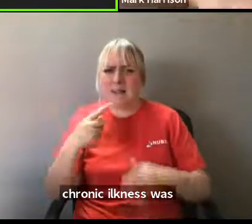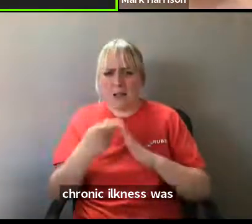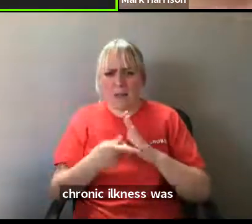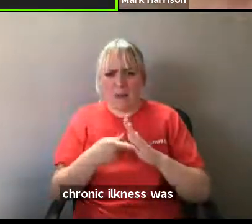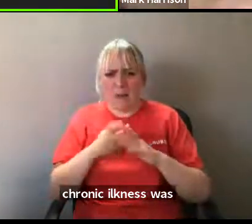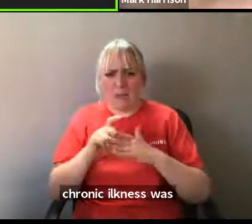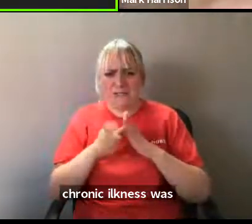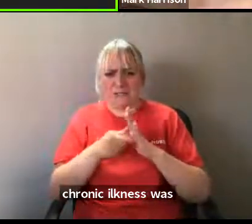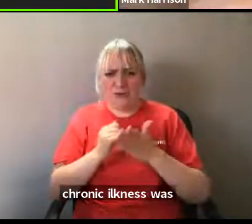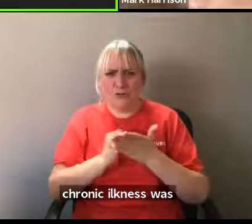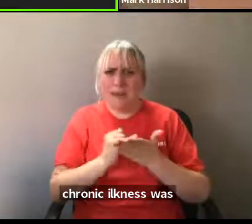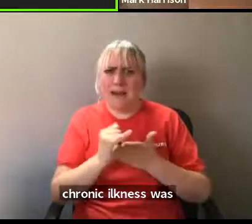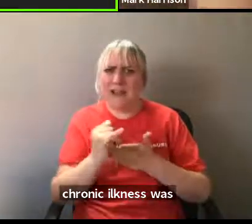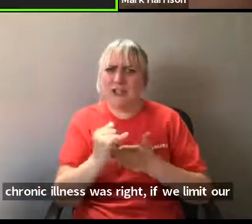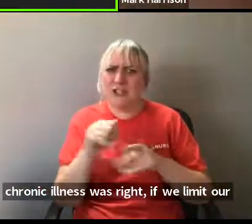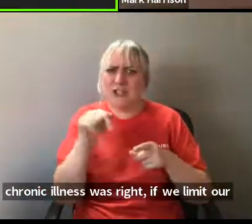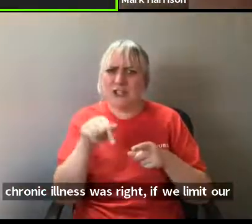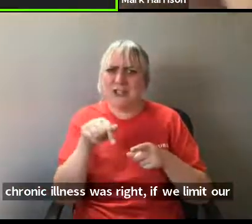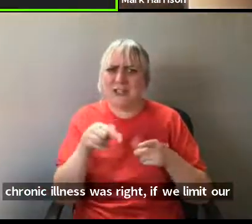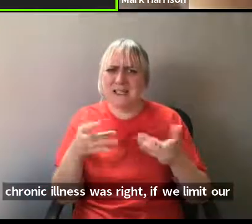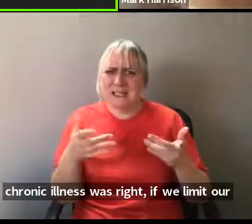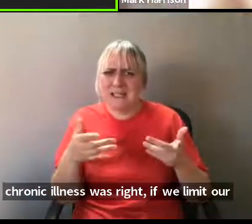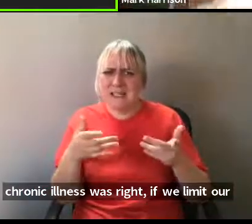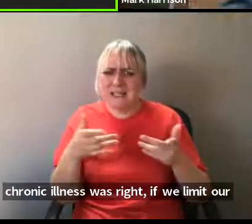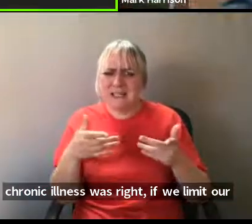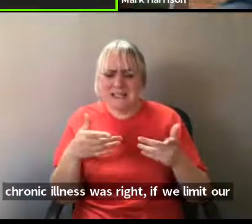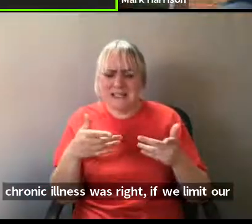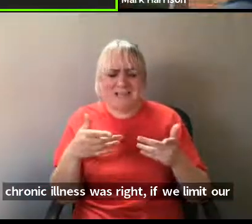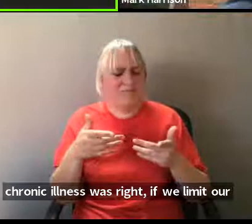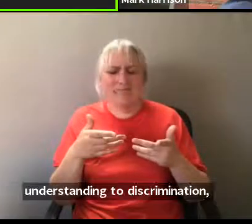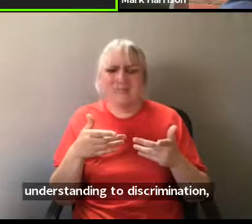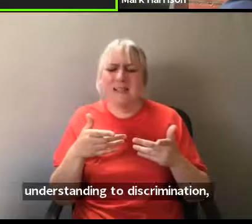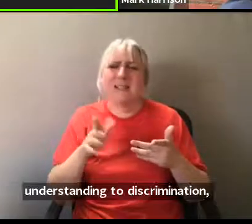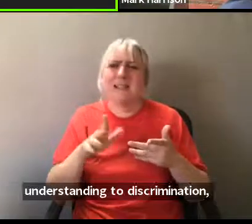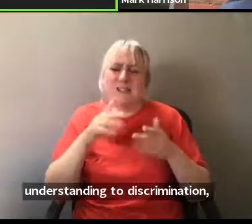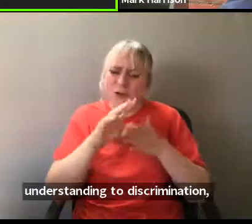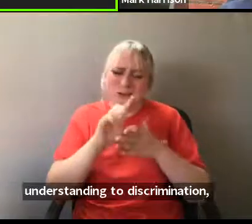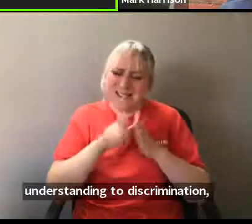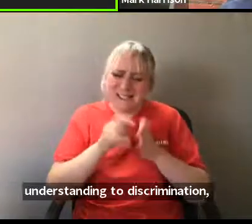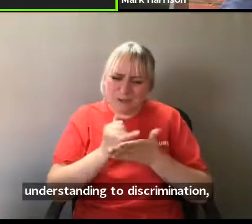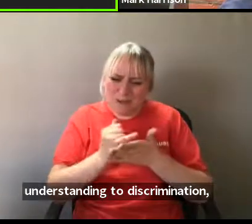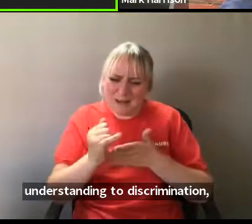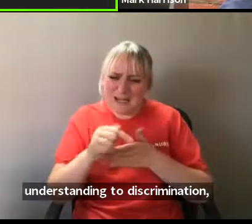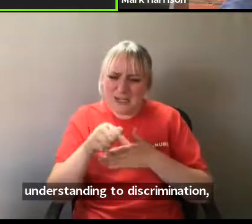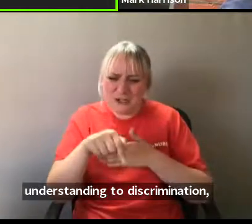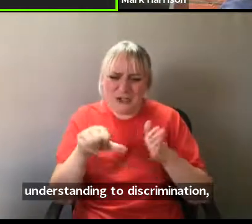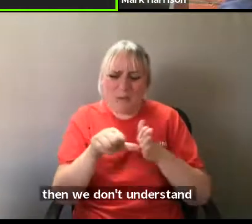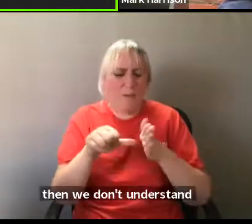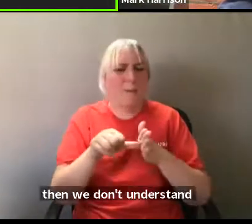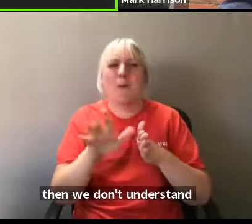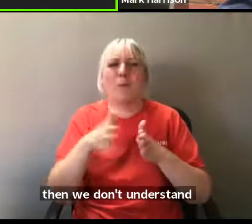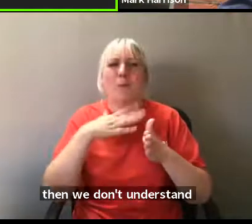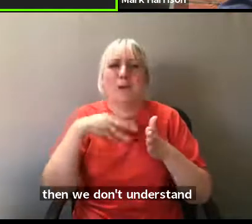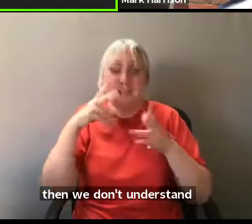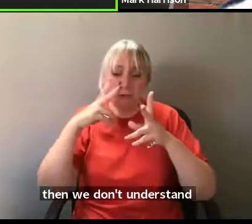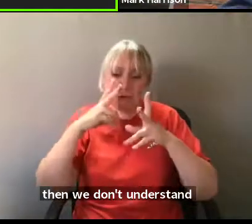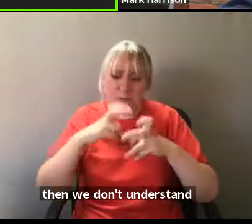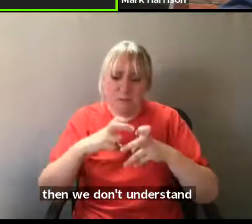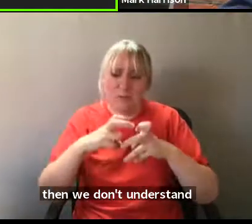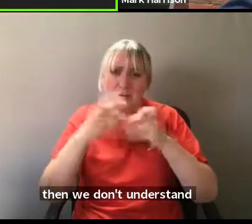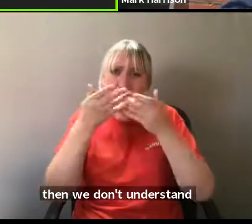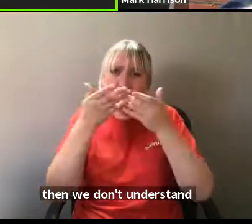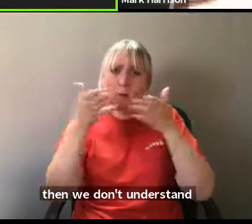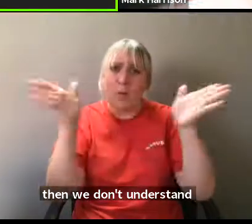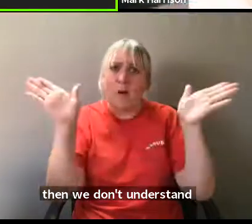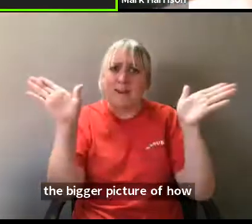discrimination, then we don't understand the bigger picture of how we are